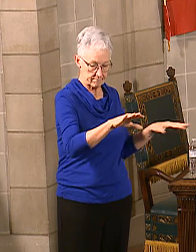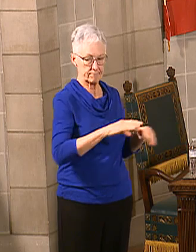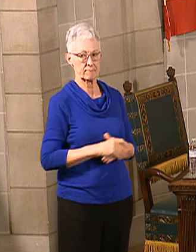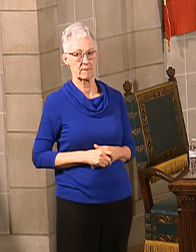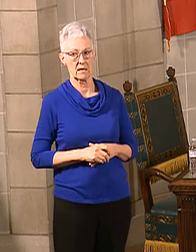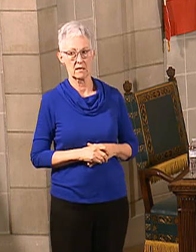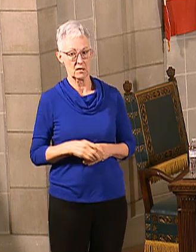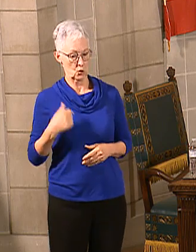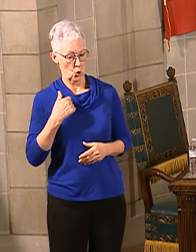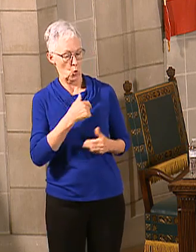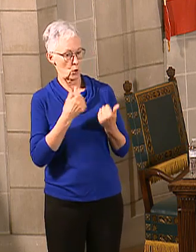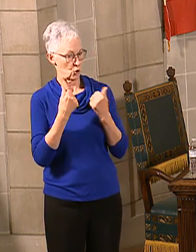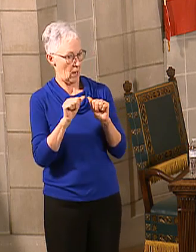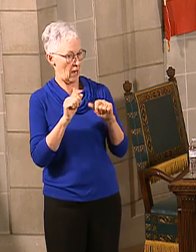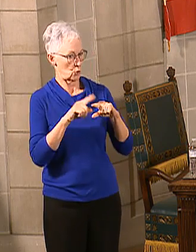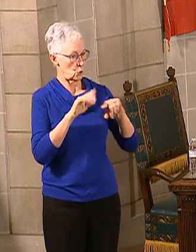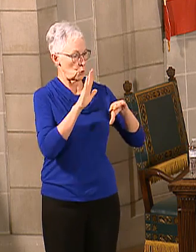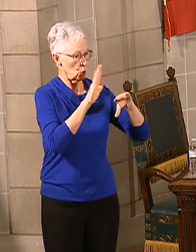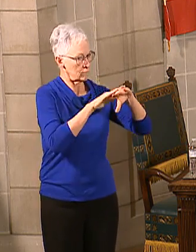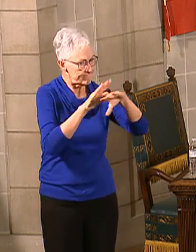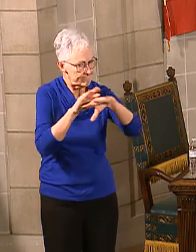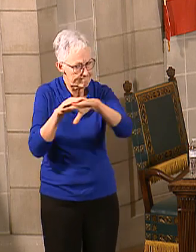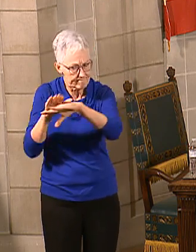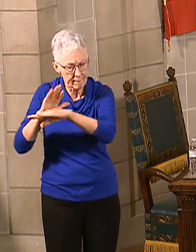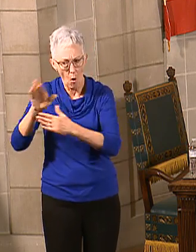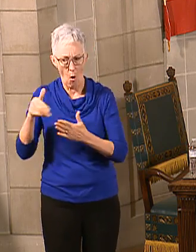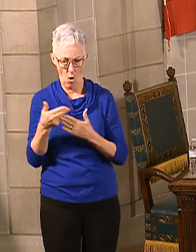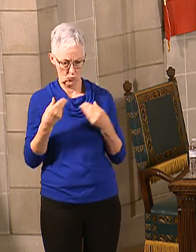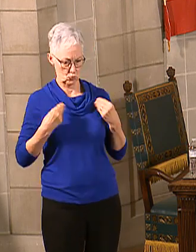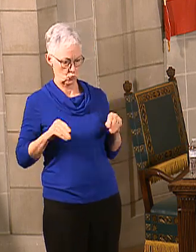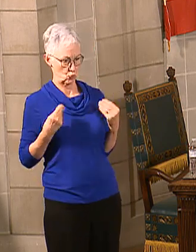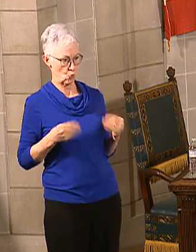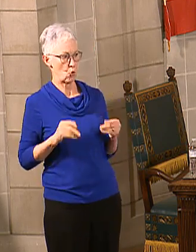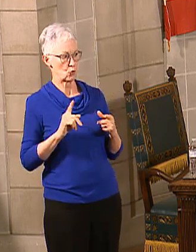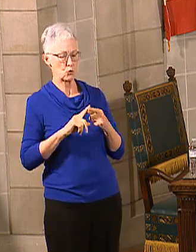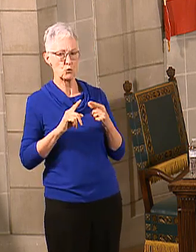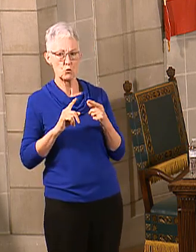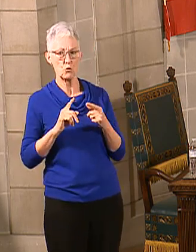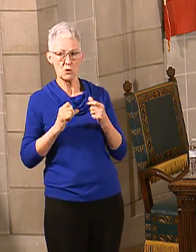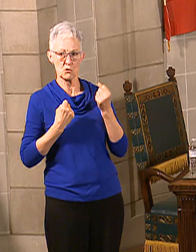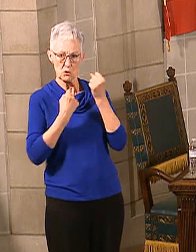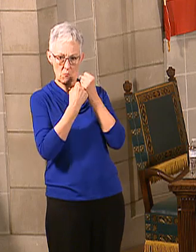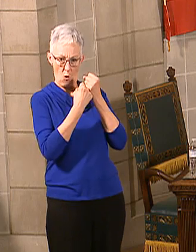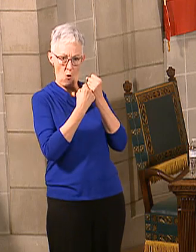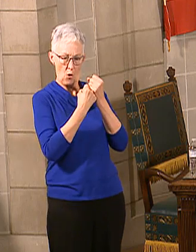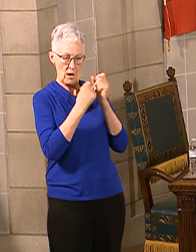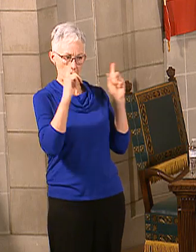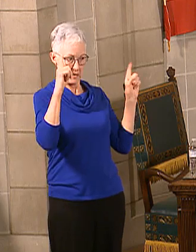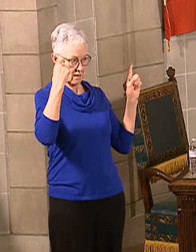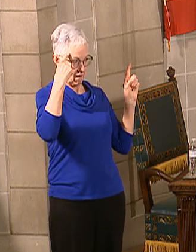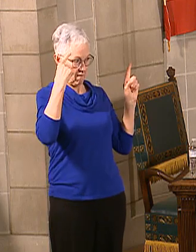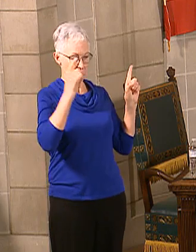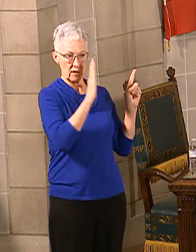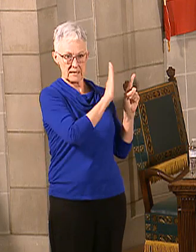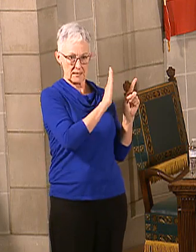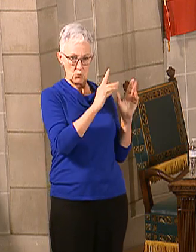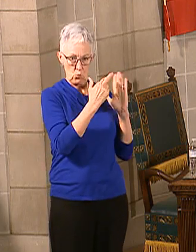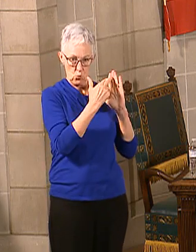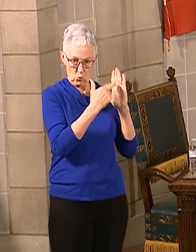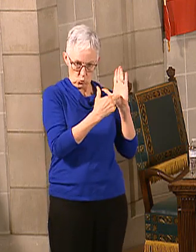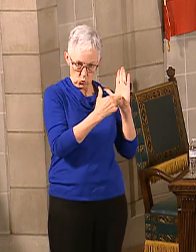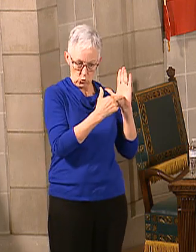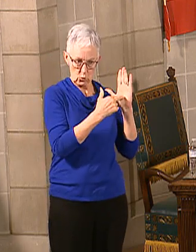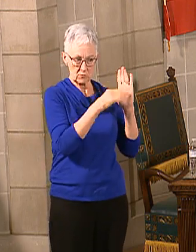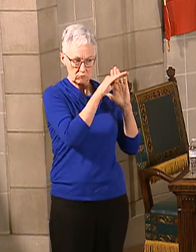that are based on the guidelines that our leadership has provided. Our customers need to take this